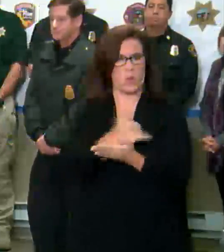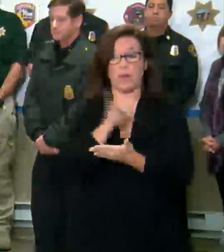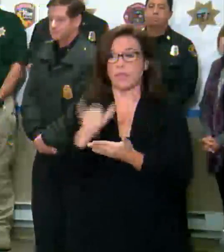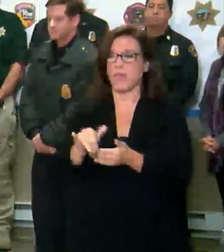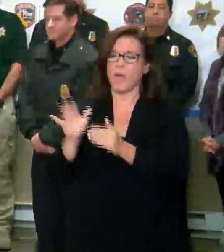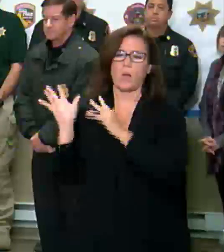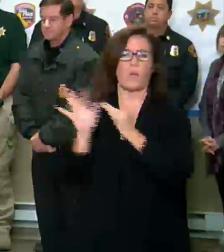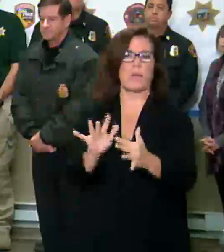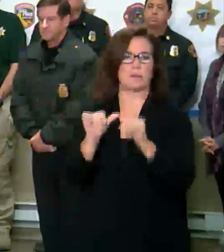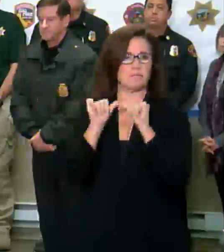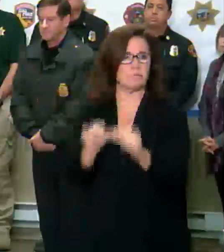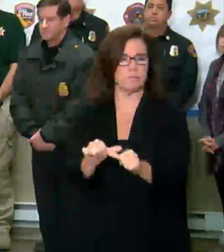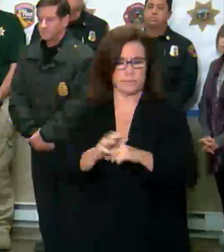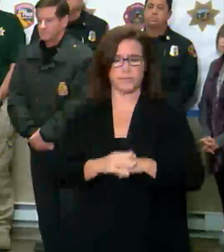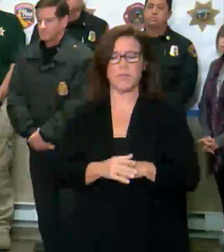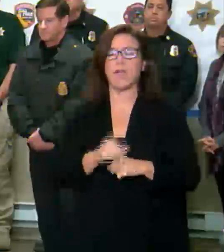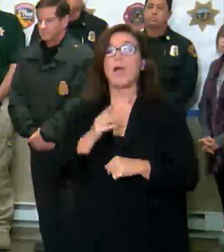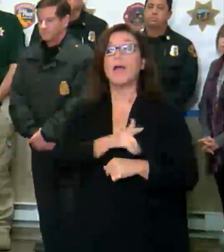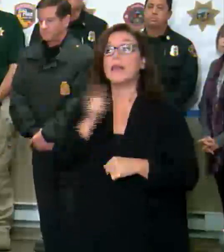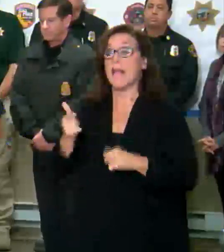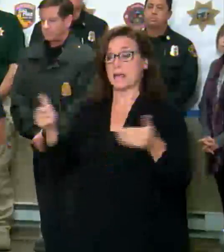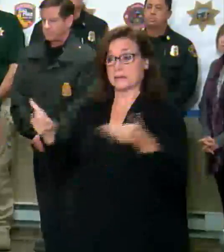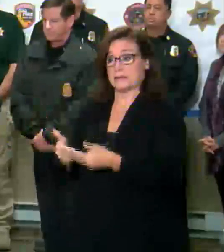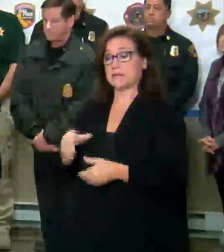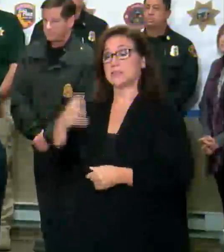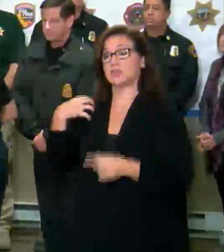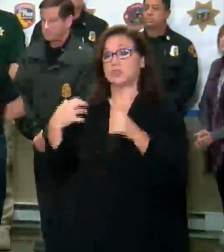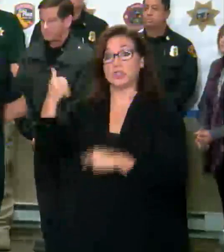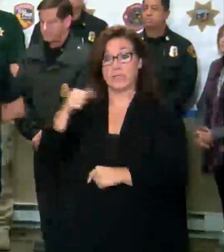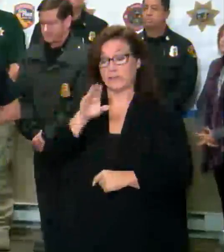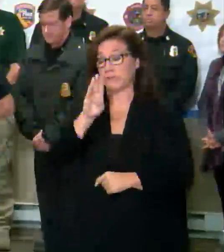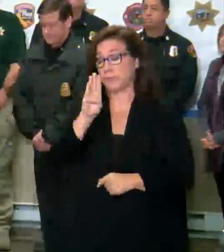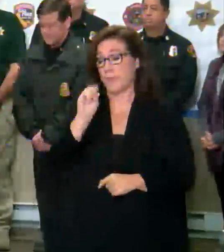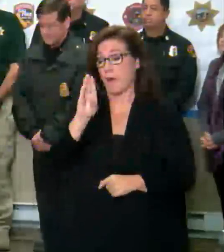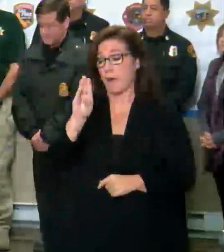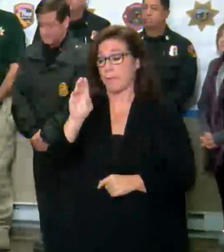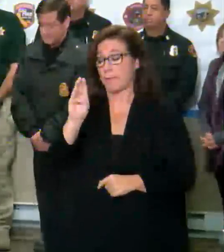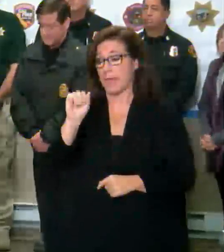event. So with that, I'd like to introduce Chief Bob Baird.